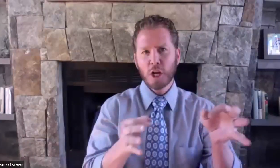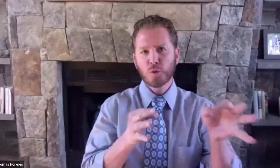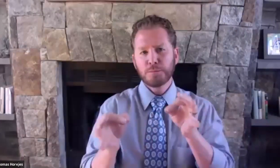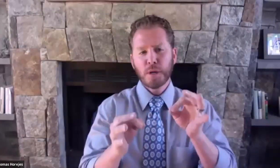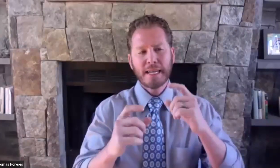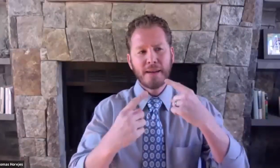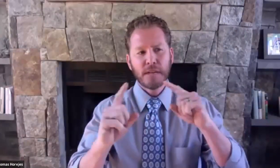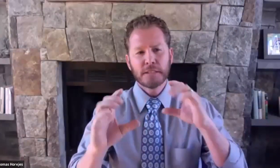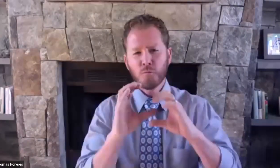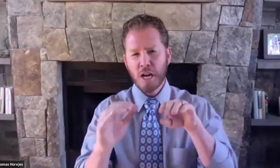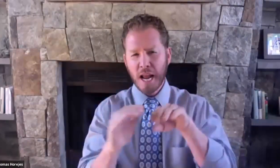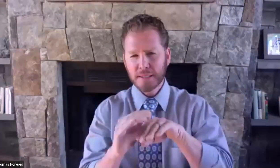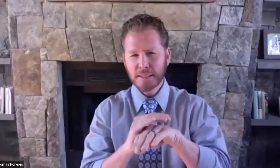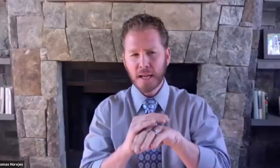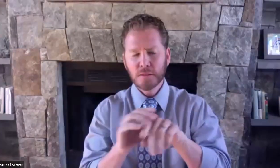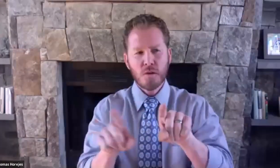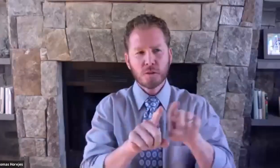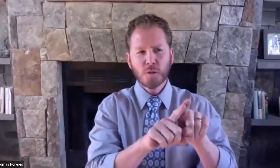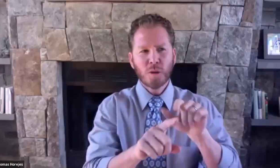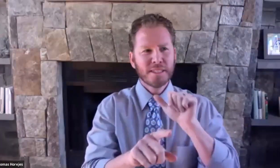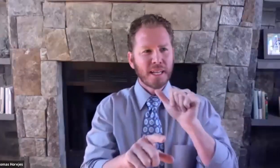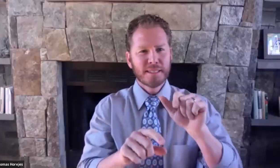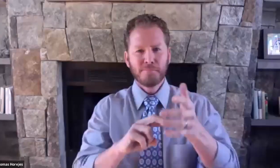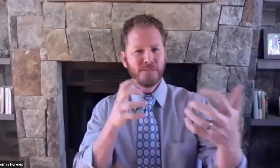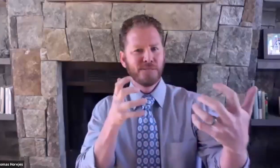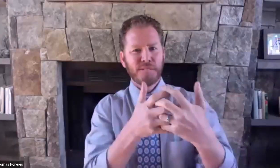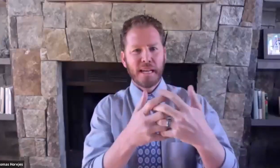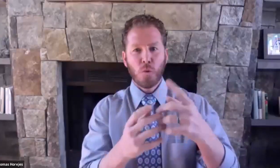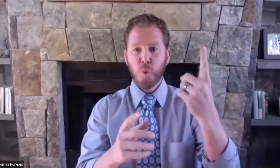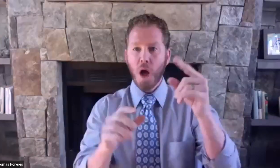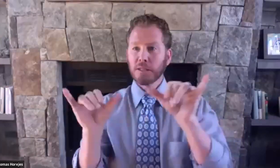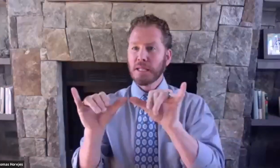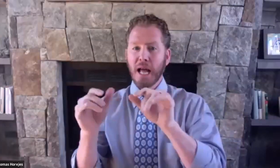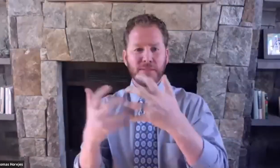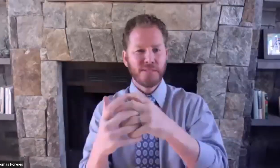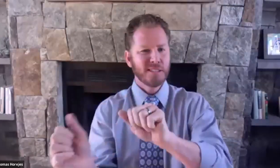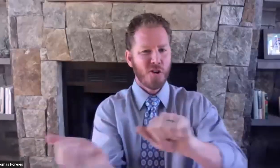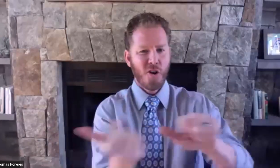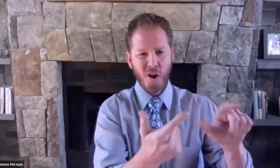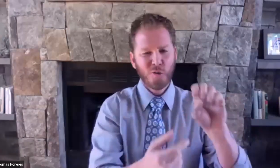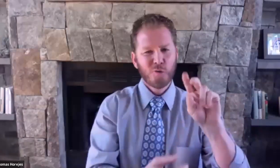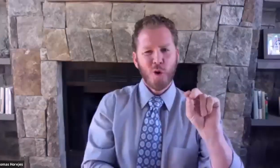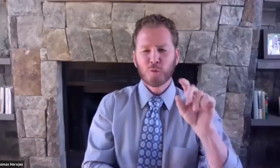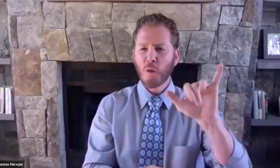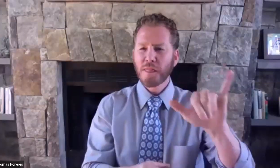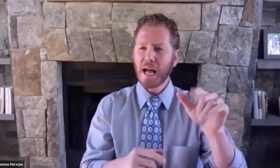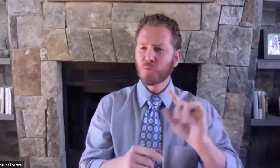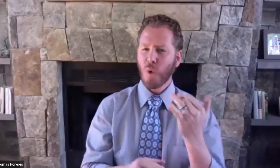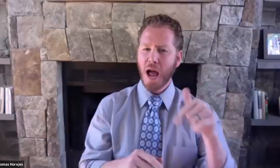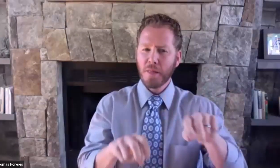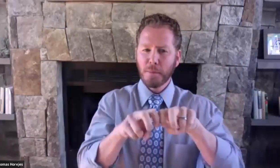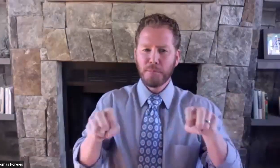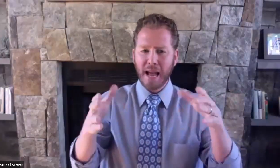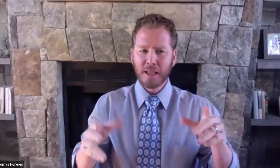now. Thank you, Howard. I really appreciate that introduction to communication access because there's not a one size fits